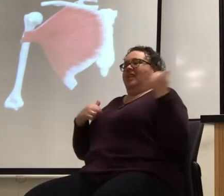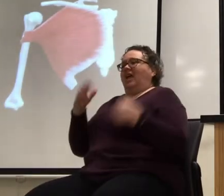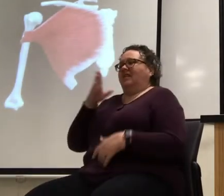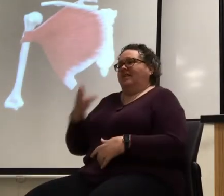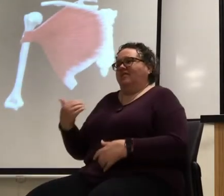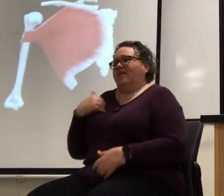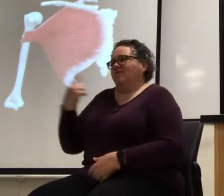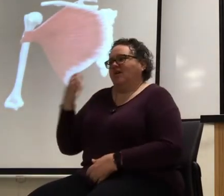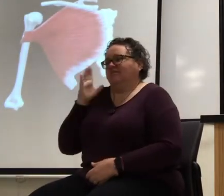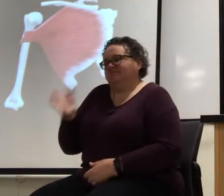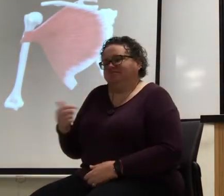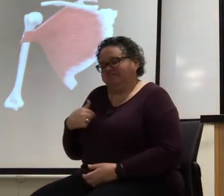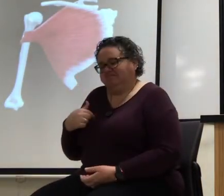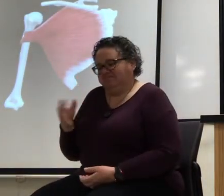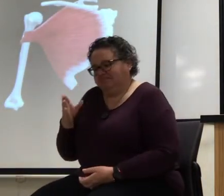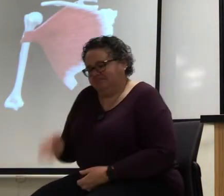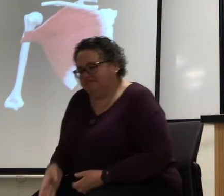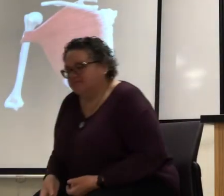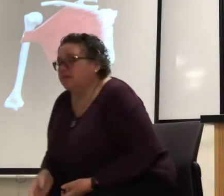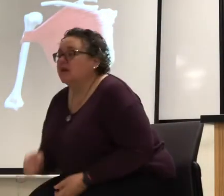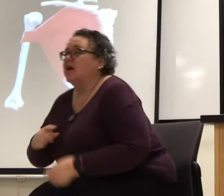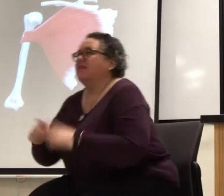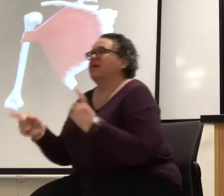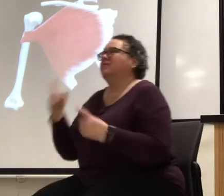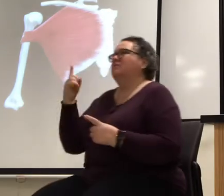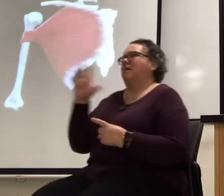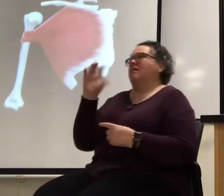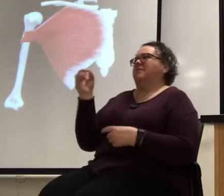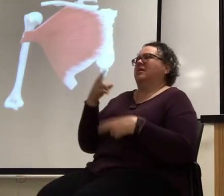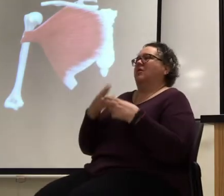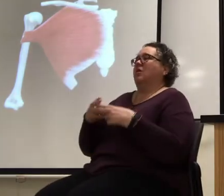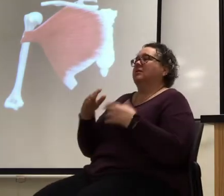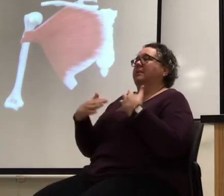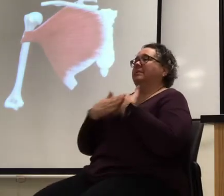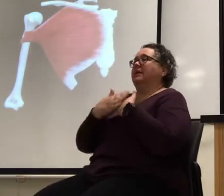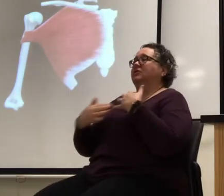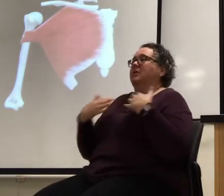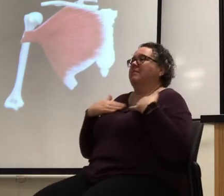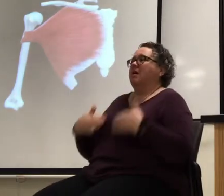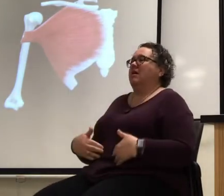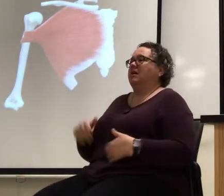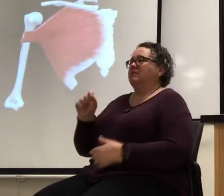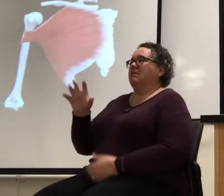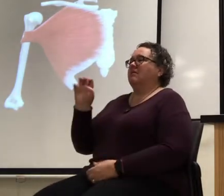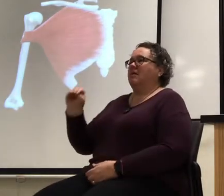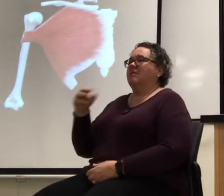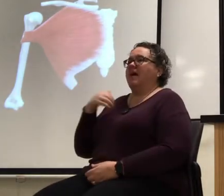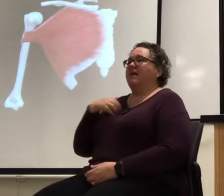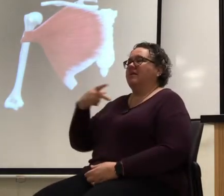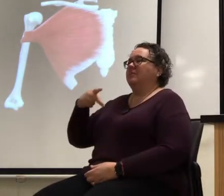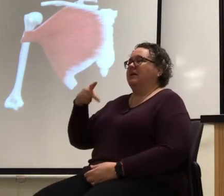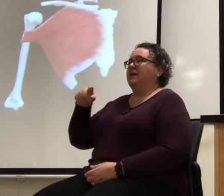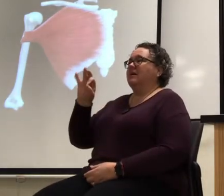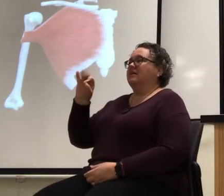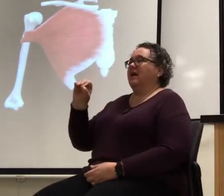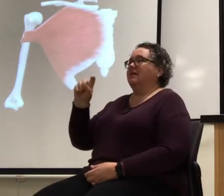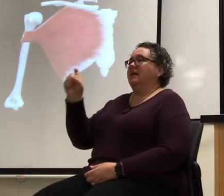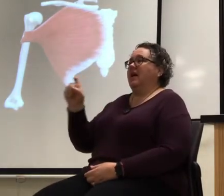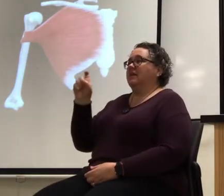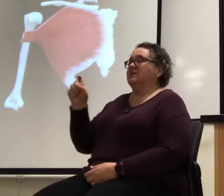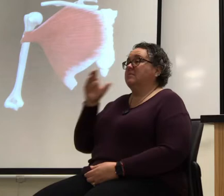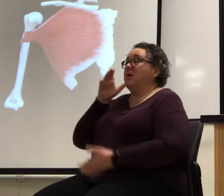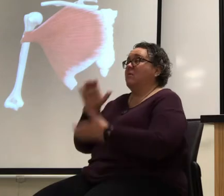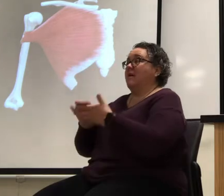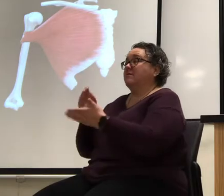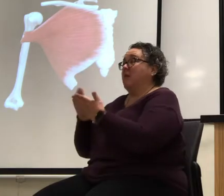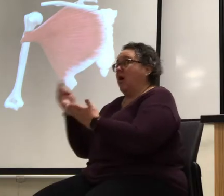Anyways, there's this company called beachbody.com, and they have this thing called P90X. My wife bought it, and I tried it, and it's like,